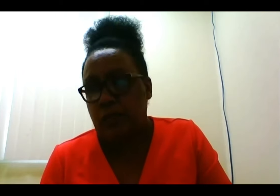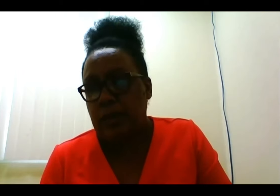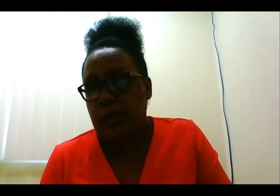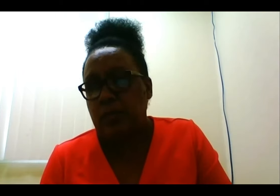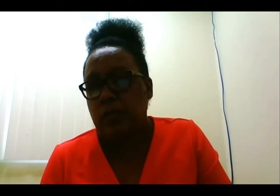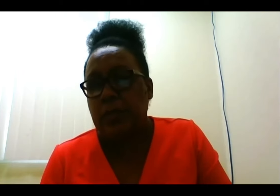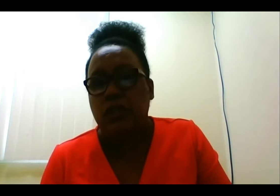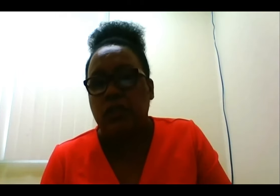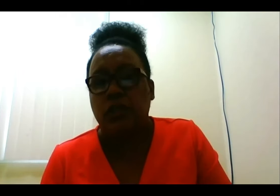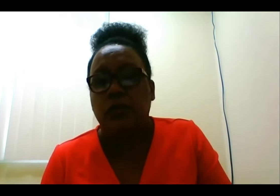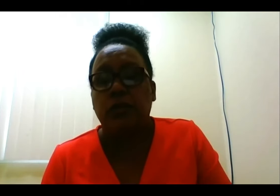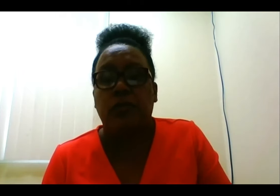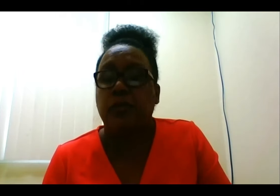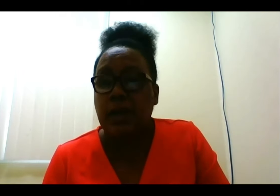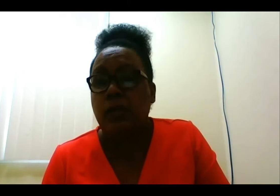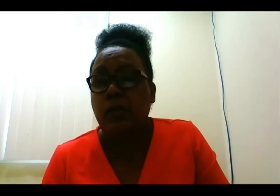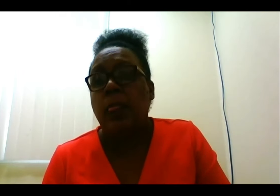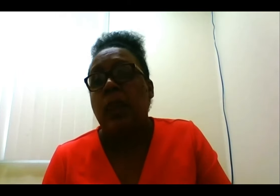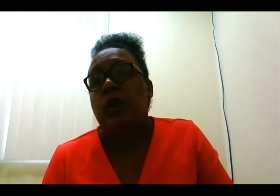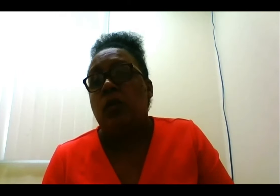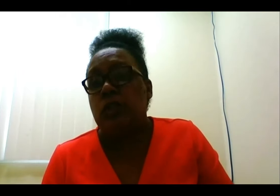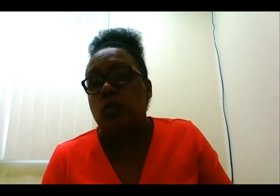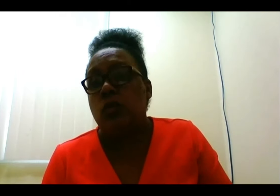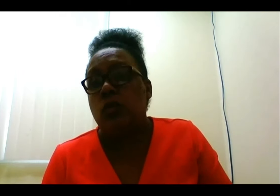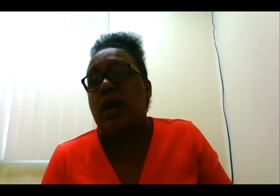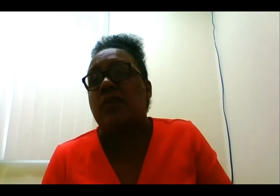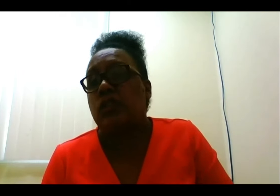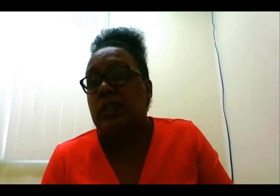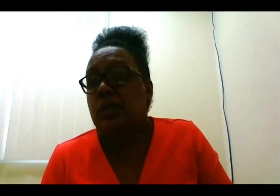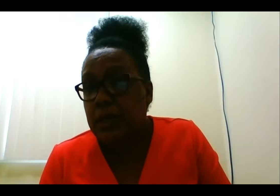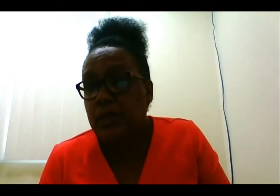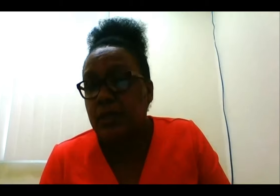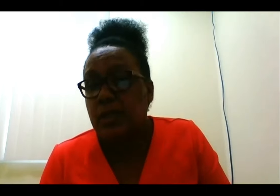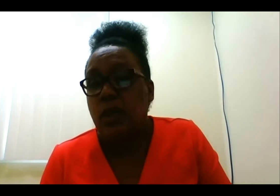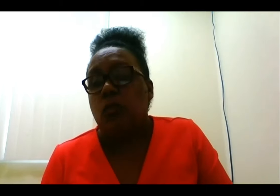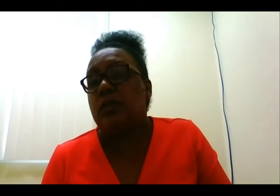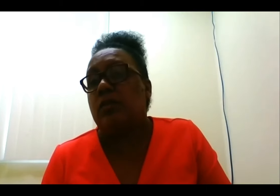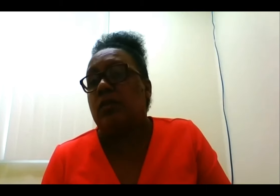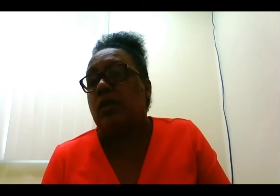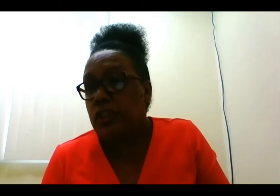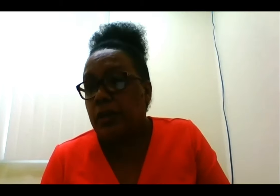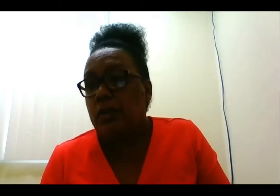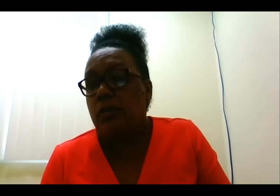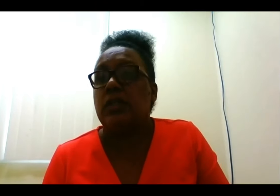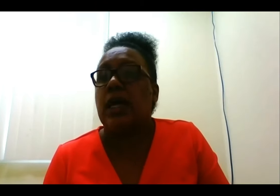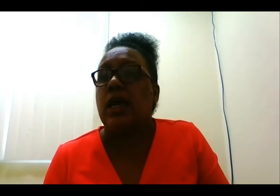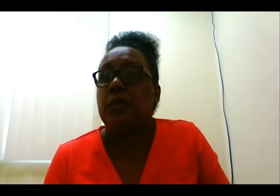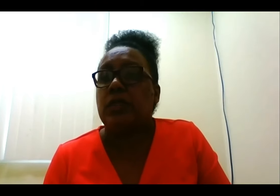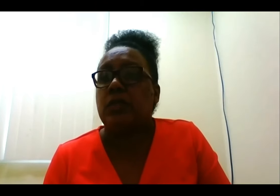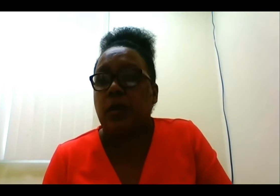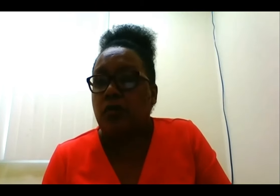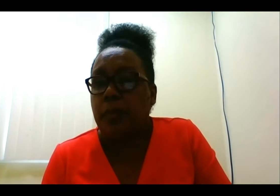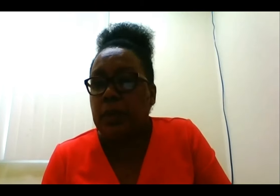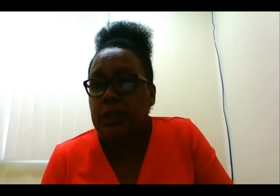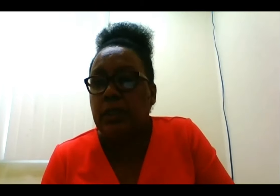of them, to mention a few of them. For example, we do have attitudinal barriers within the culture. We still have a bit